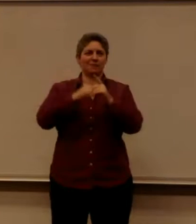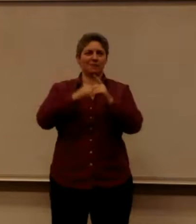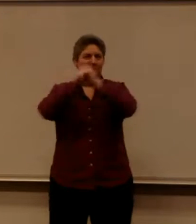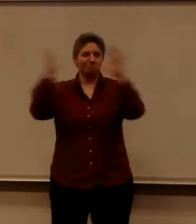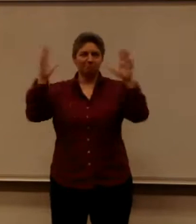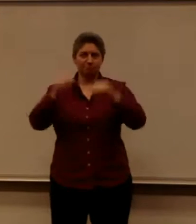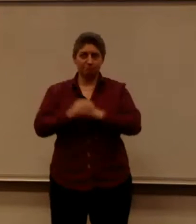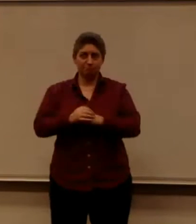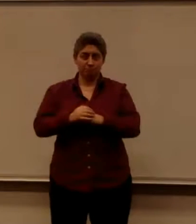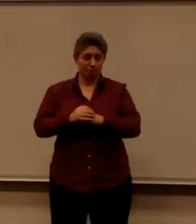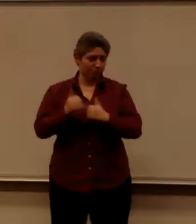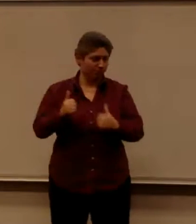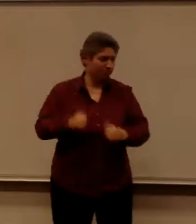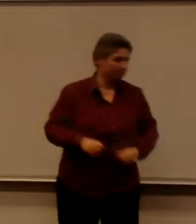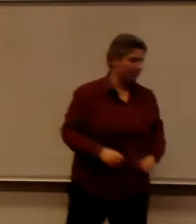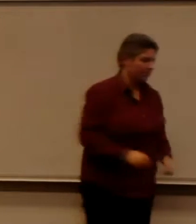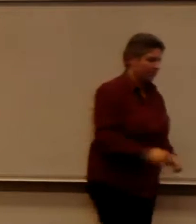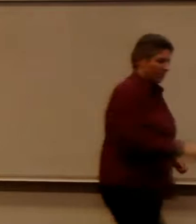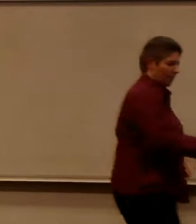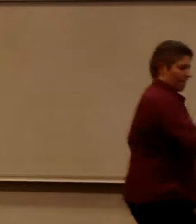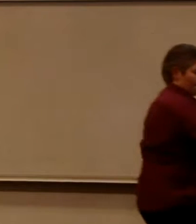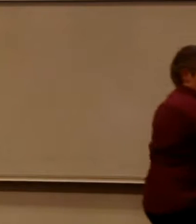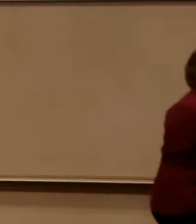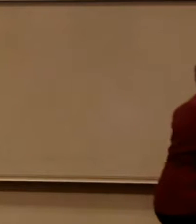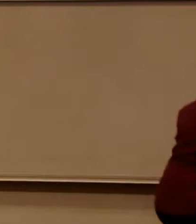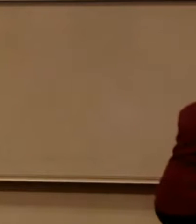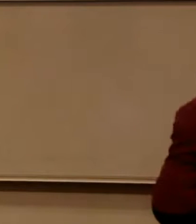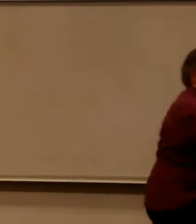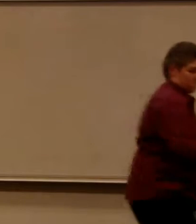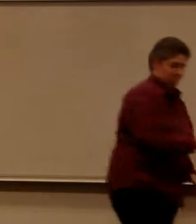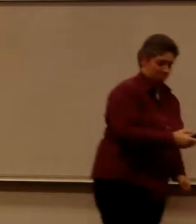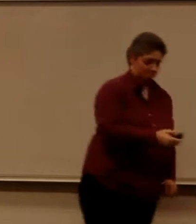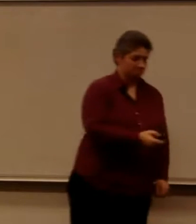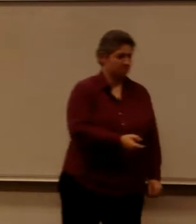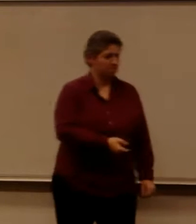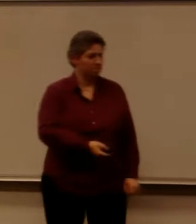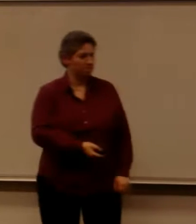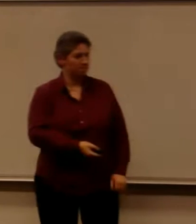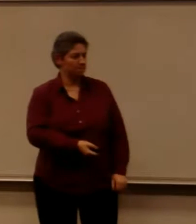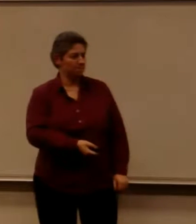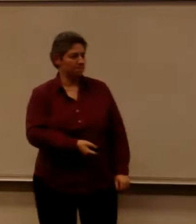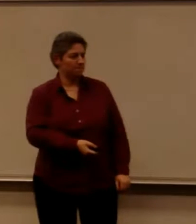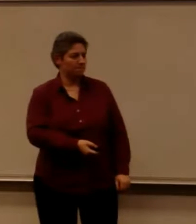ESL. So I feel that the Act really accurately represents BDA's vision in this.